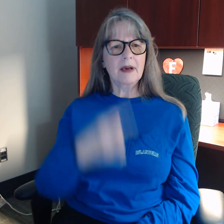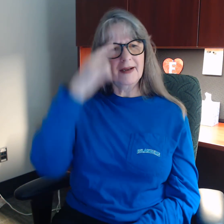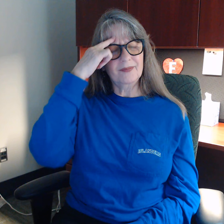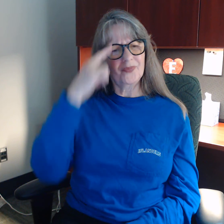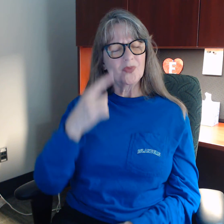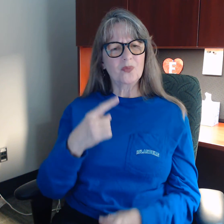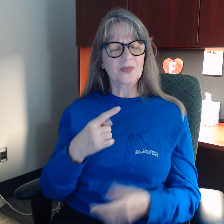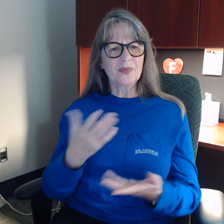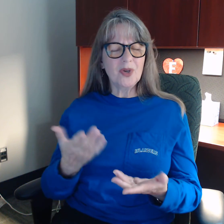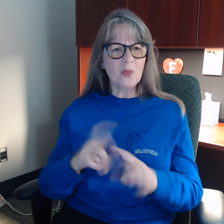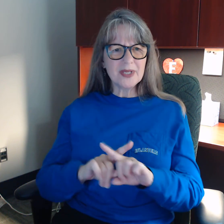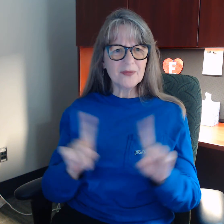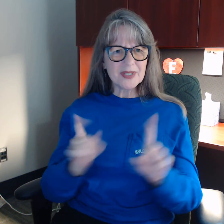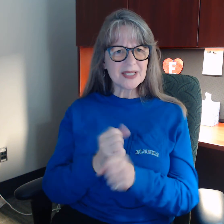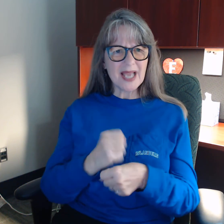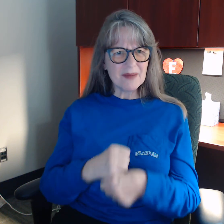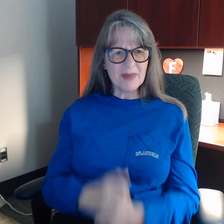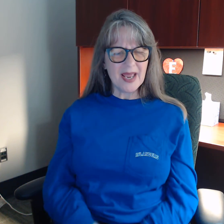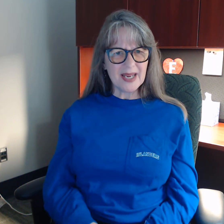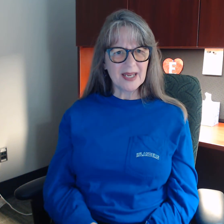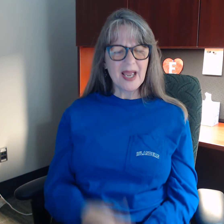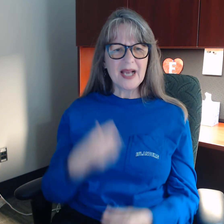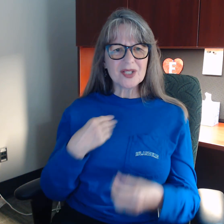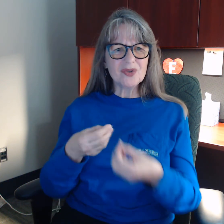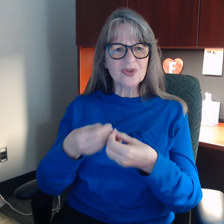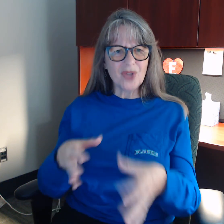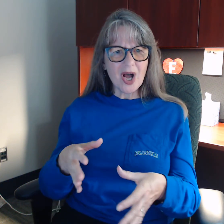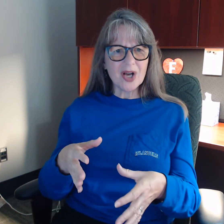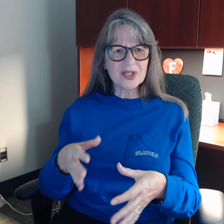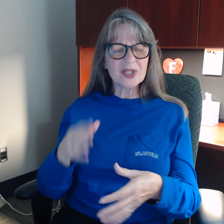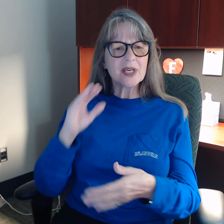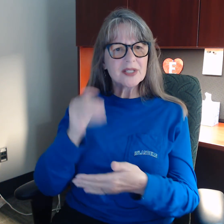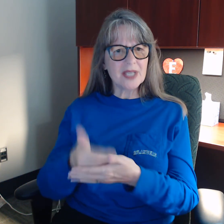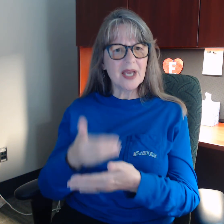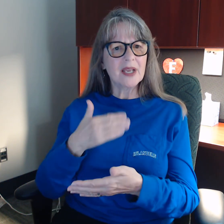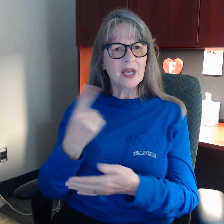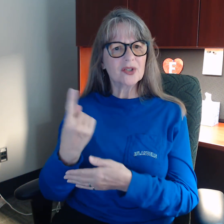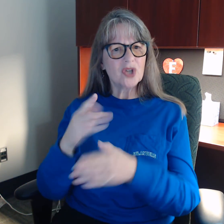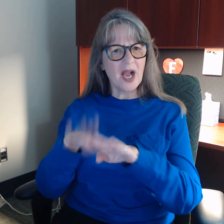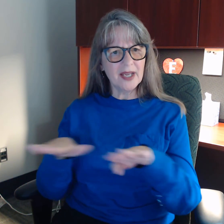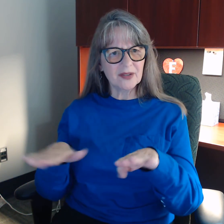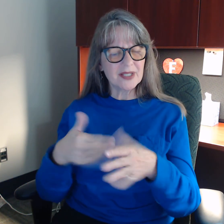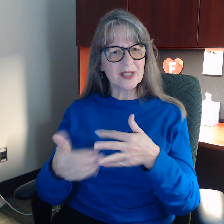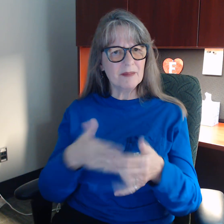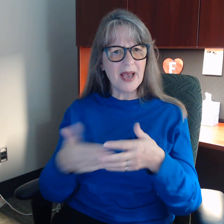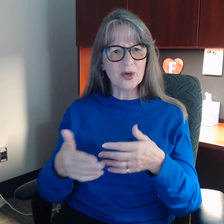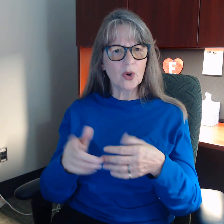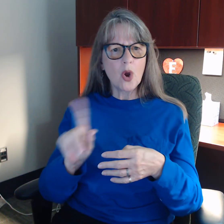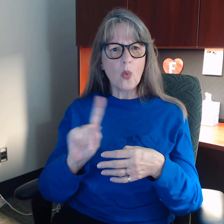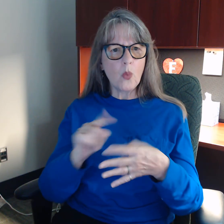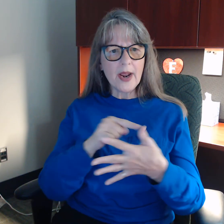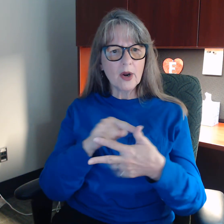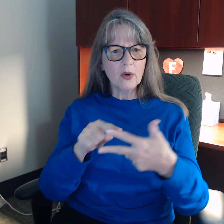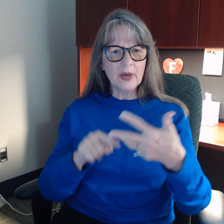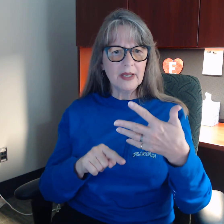thought, what difference does that make? I still lost a son, a child. It doesn't matter where